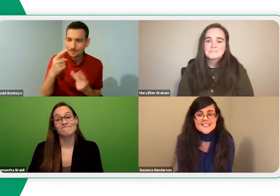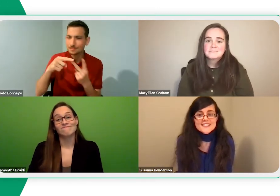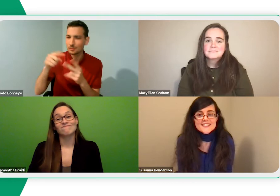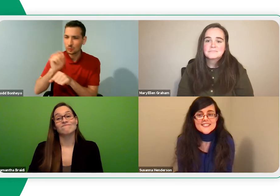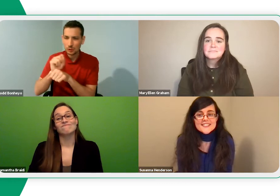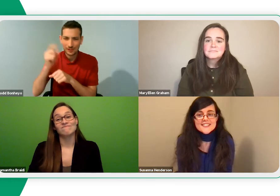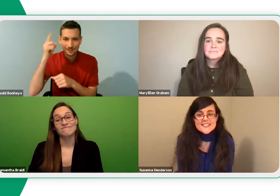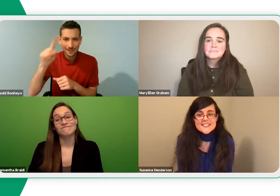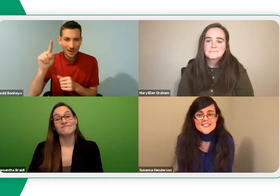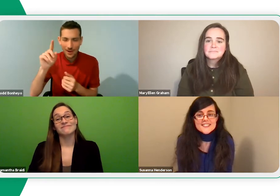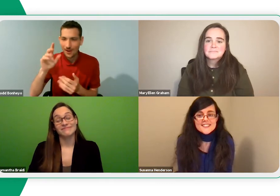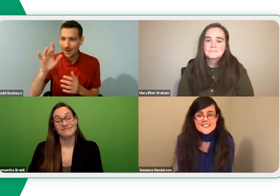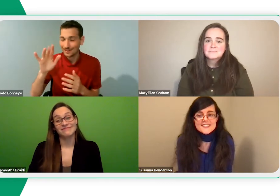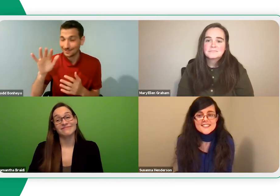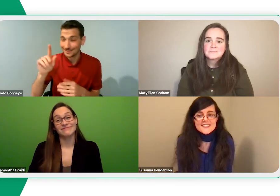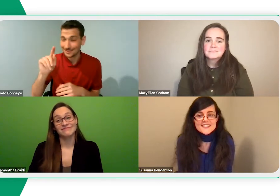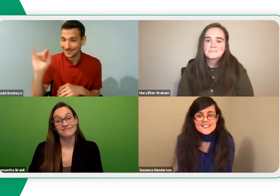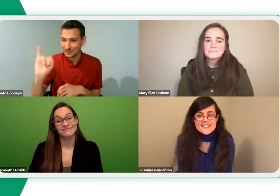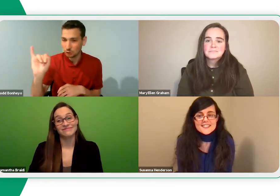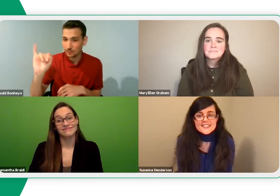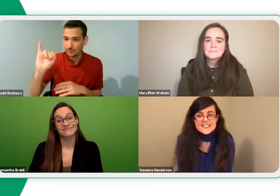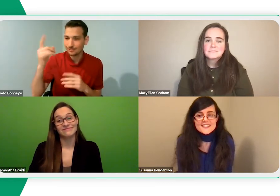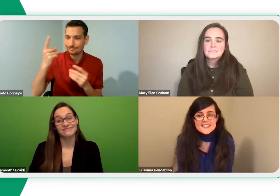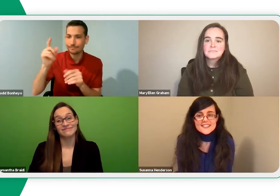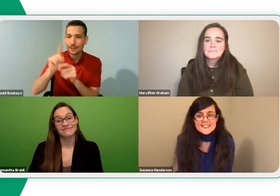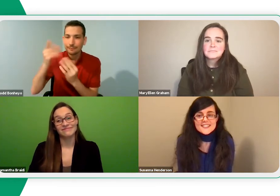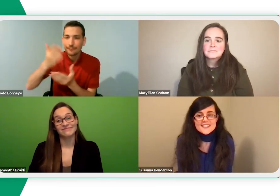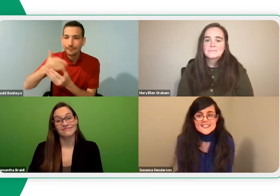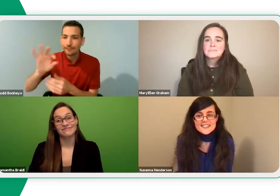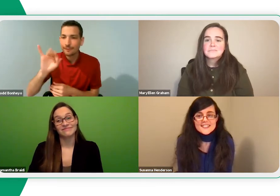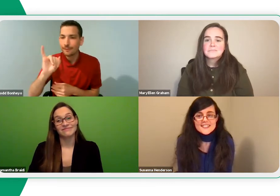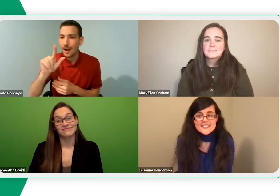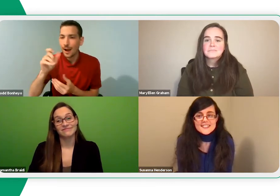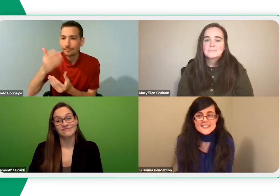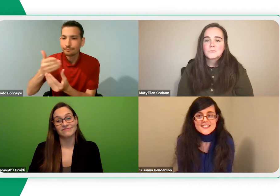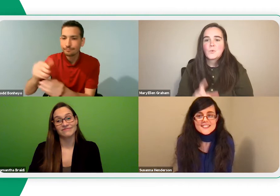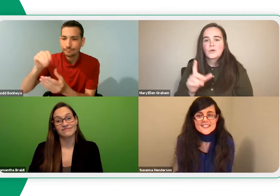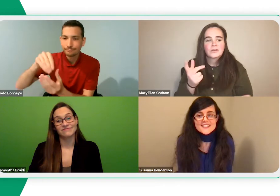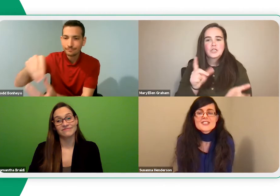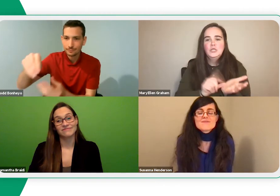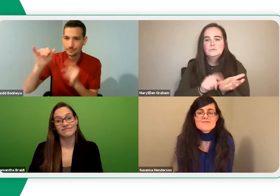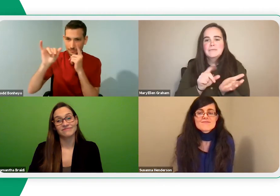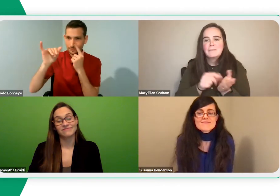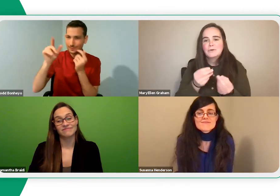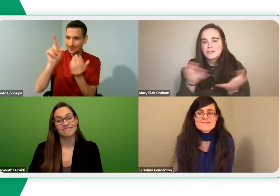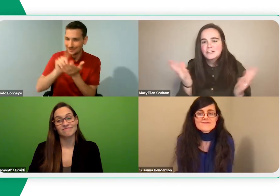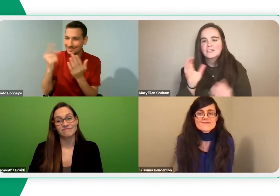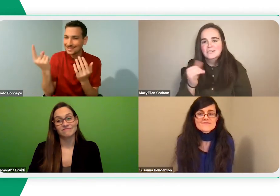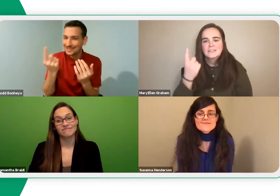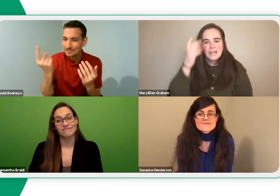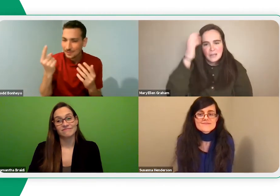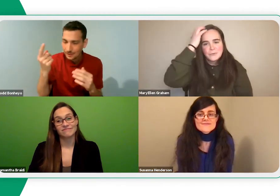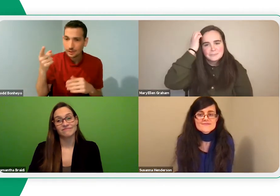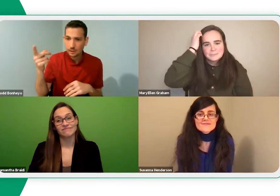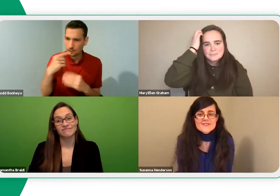I mean, they worked at an ice cream shop and the other one worked for some insurance, doing like filing at an insurance company